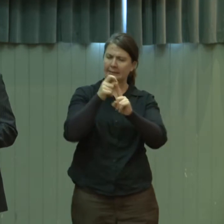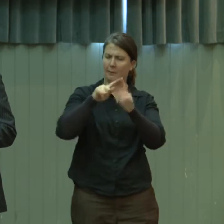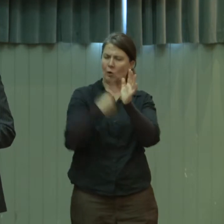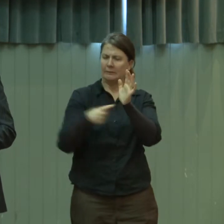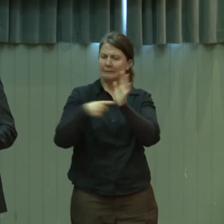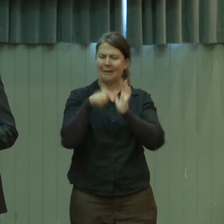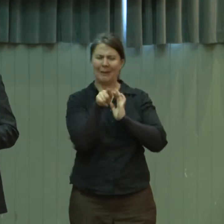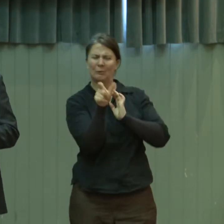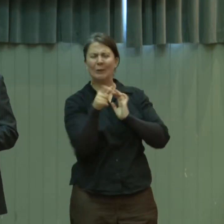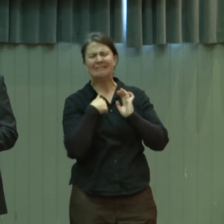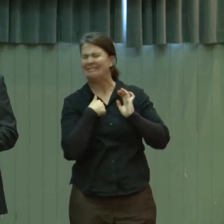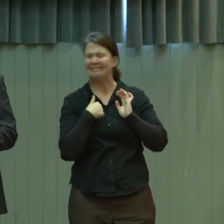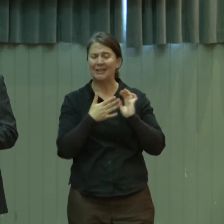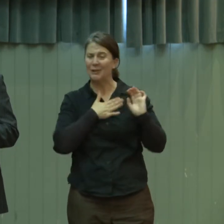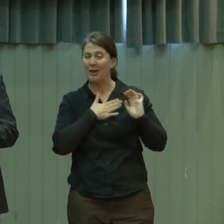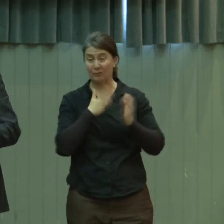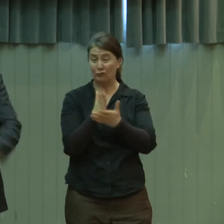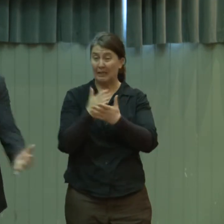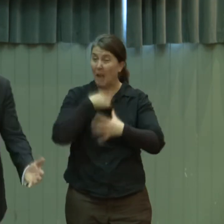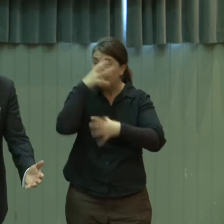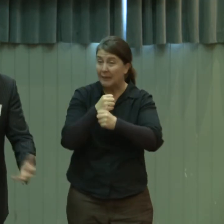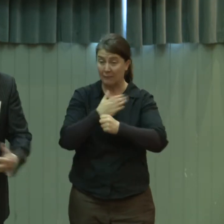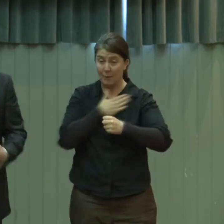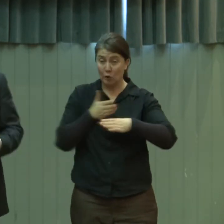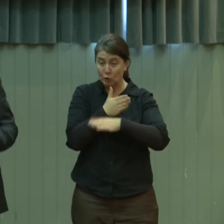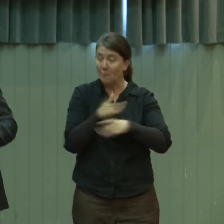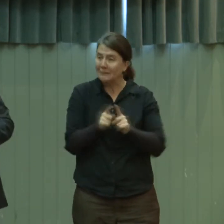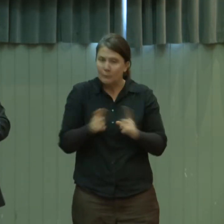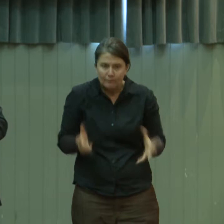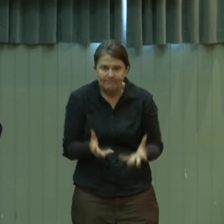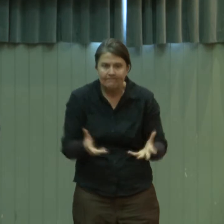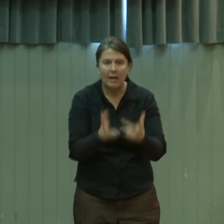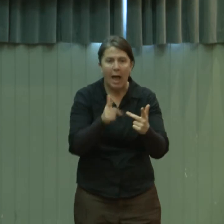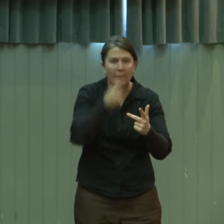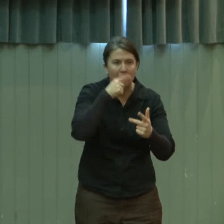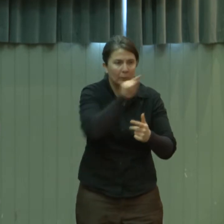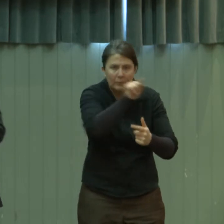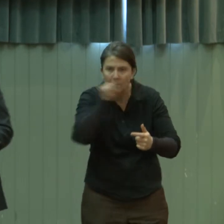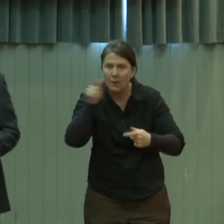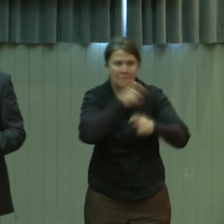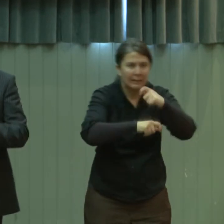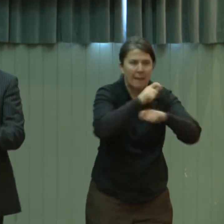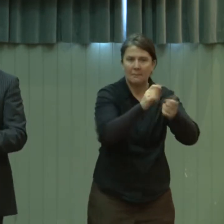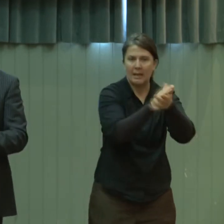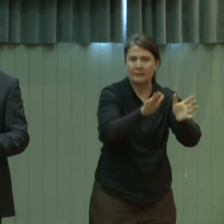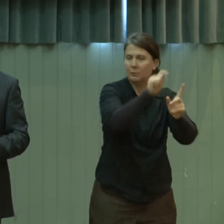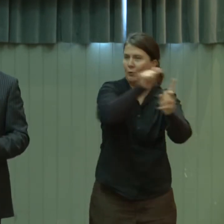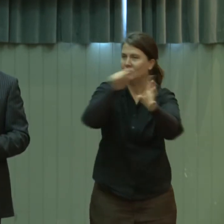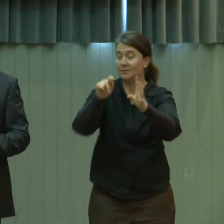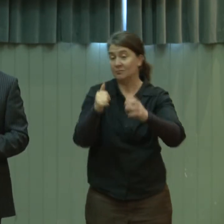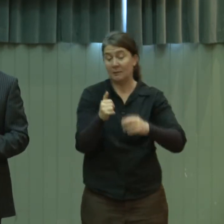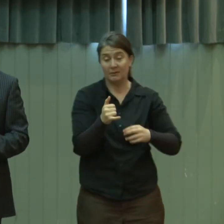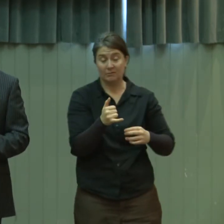think maybe my job is to enable other people to be the experts that they are, whether that be family members